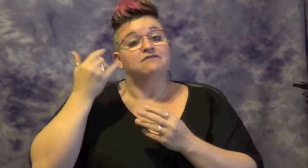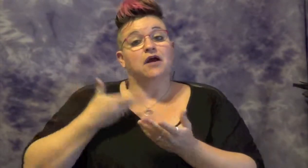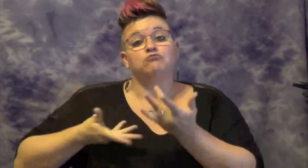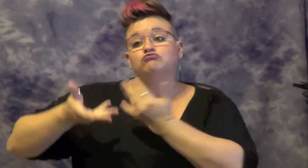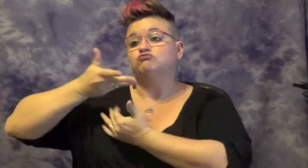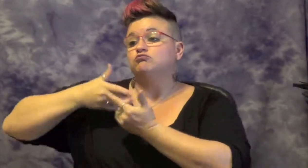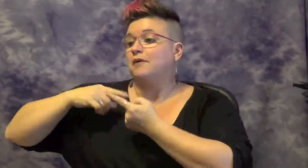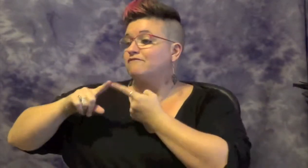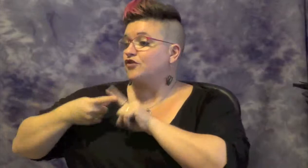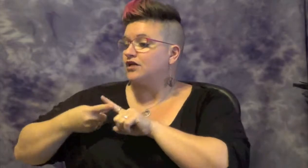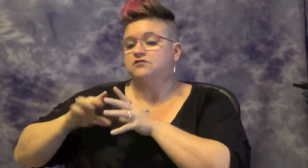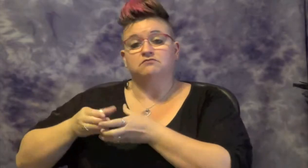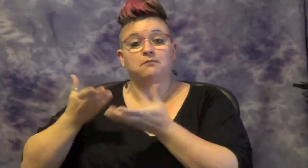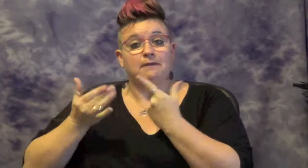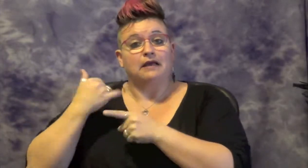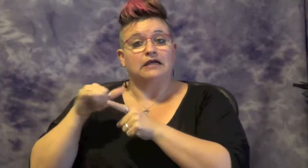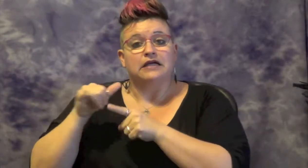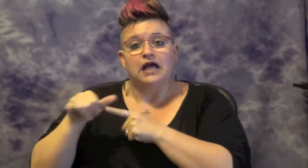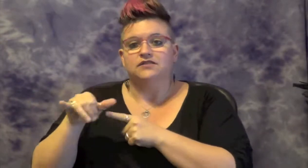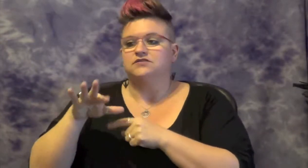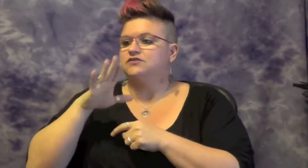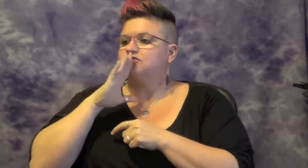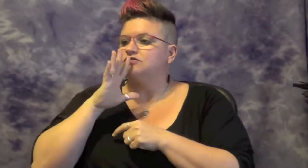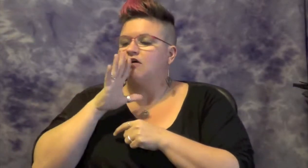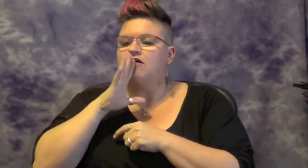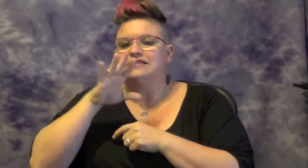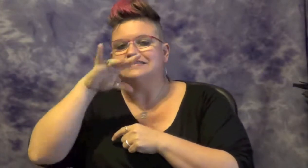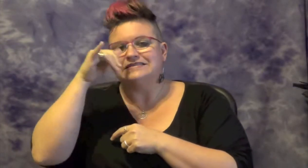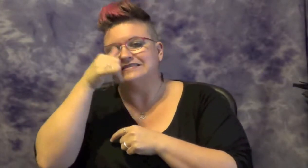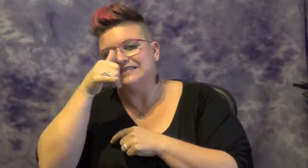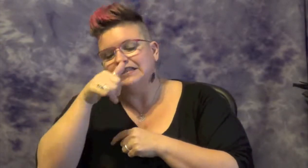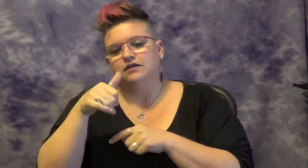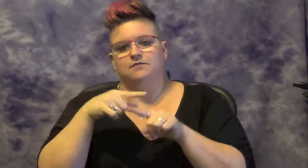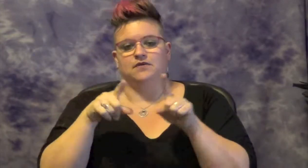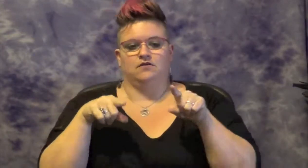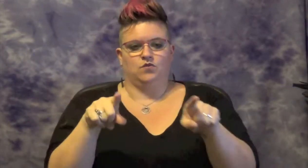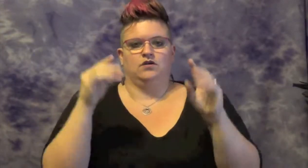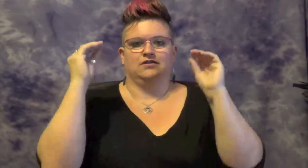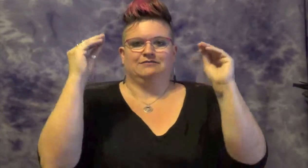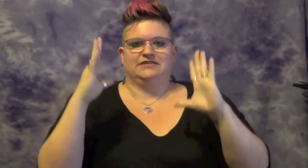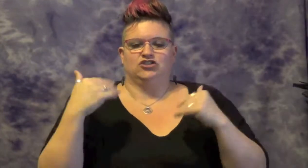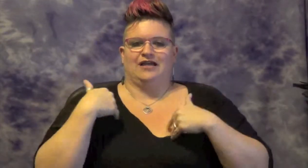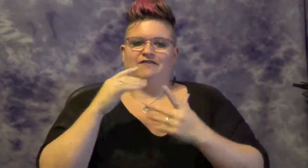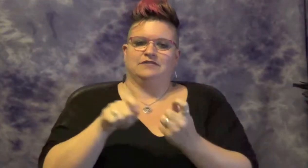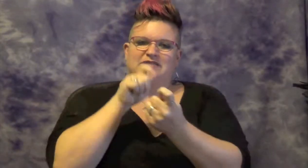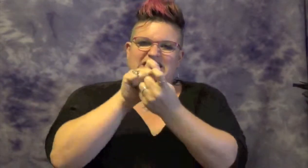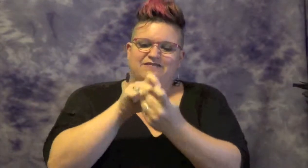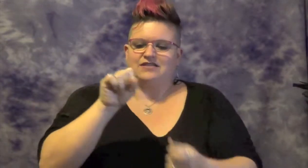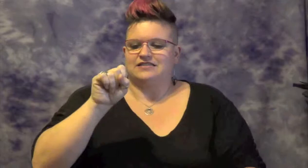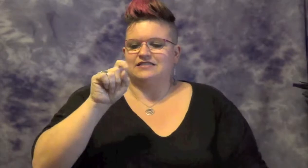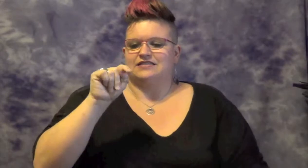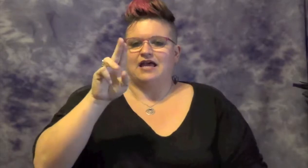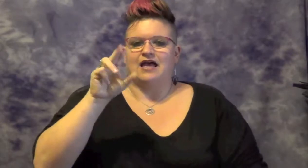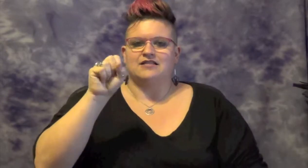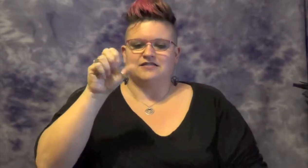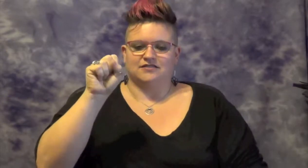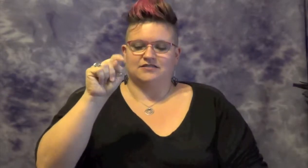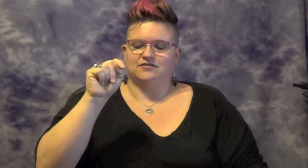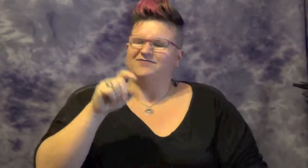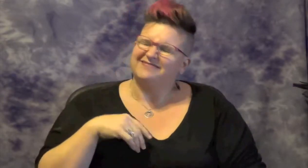certain way. I can't just stand up here and cuss at y'all and stuff like that. Maybe if I'm hanging out with my friends, I might have more intimate register and might cuss and